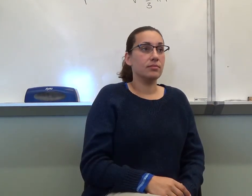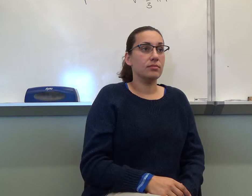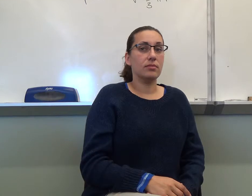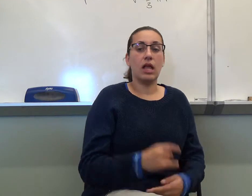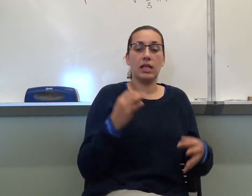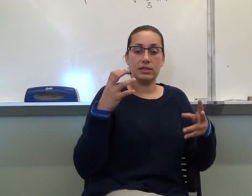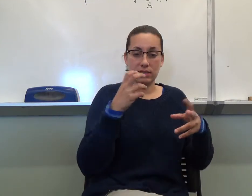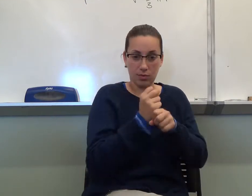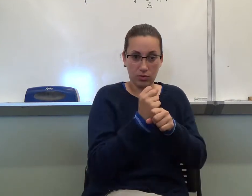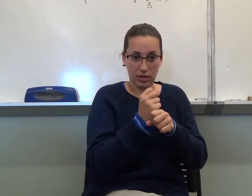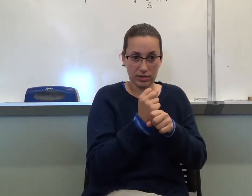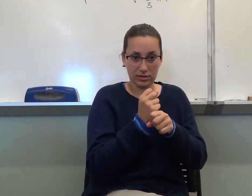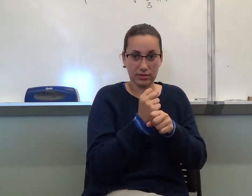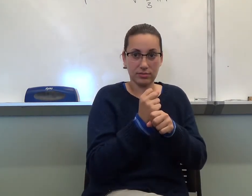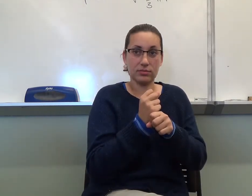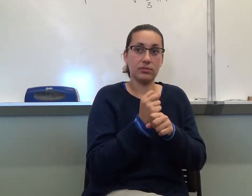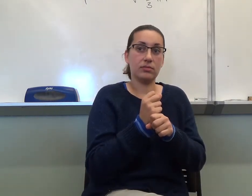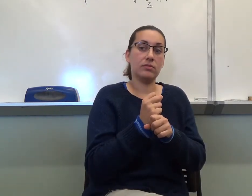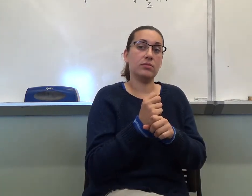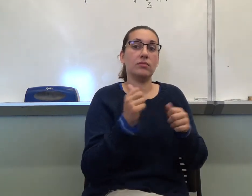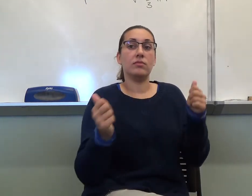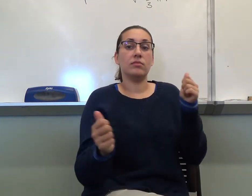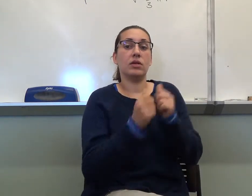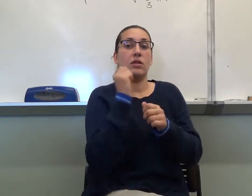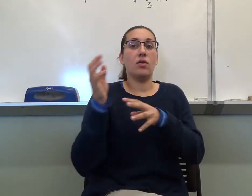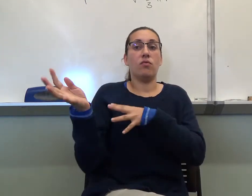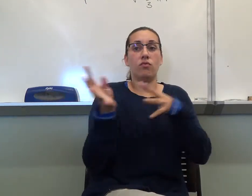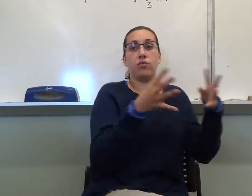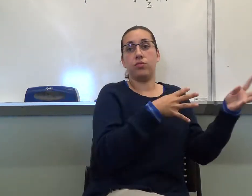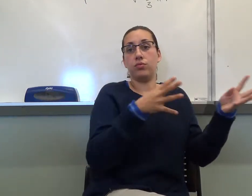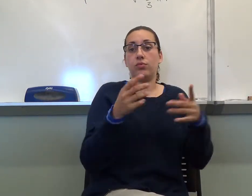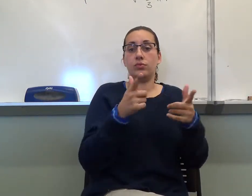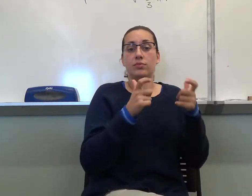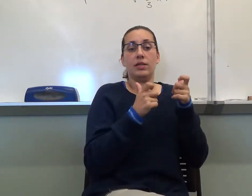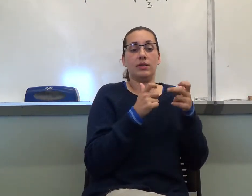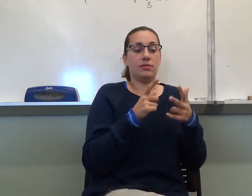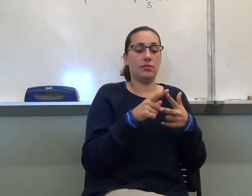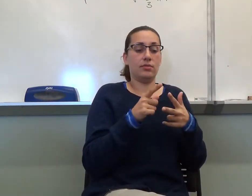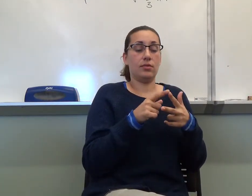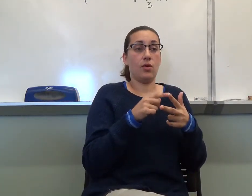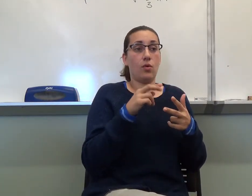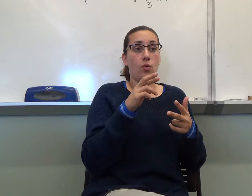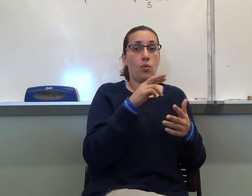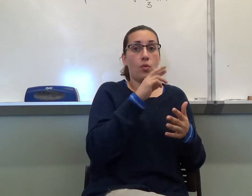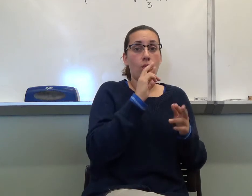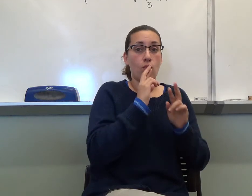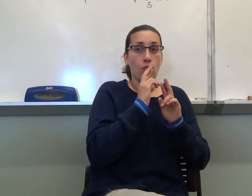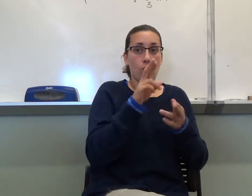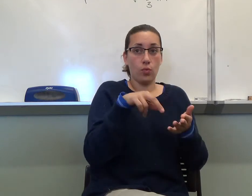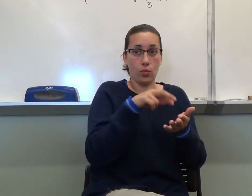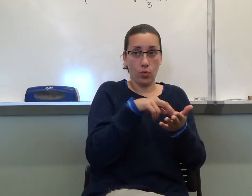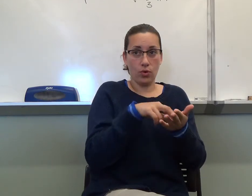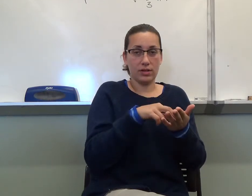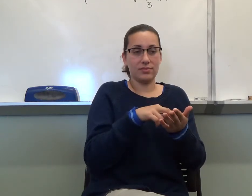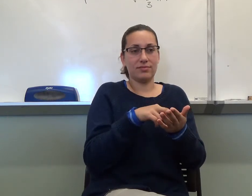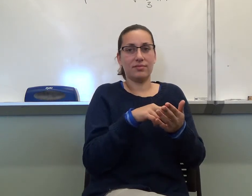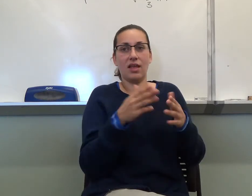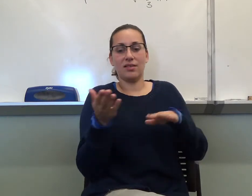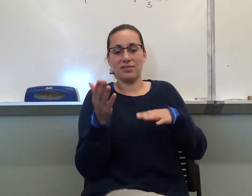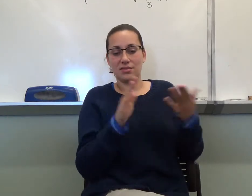the maximum wind speed, number of reported deaths, and estimated cost for recent hurricanes that made landfall in the